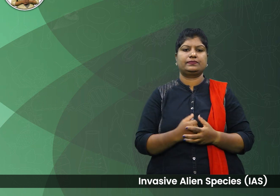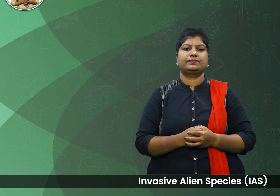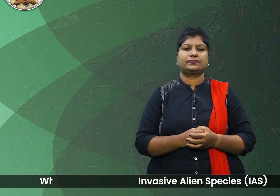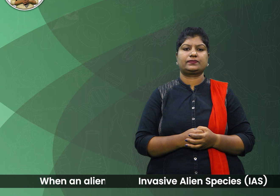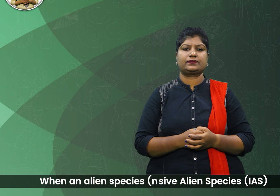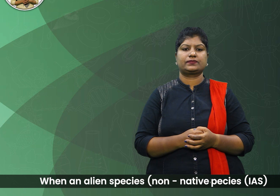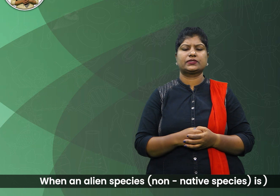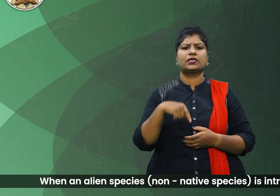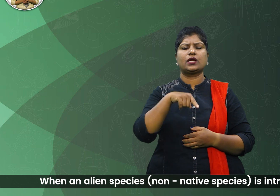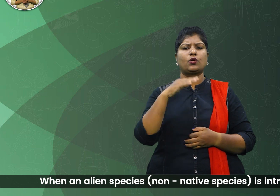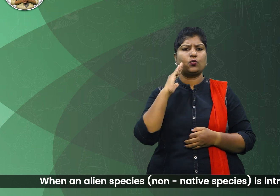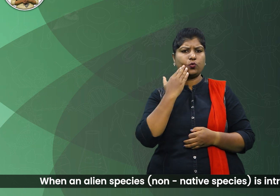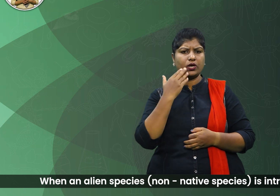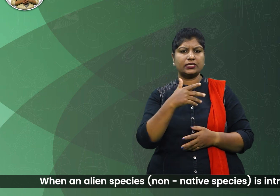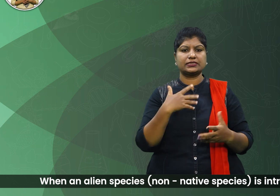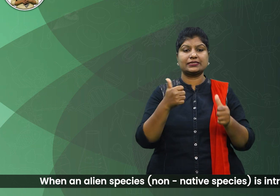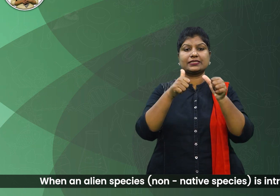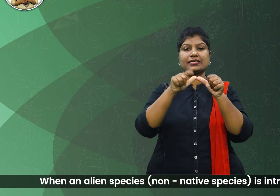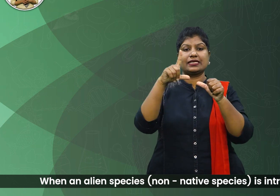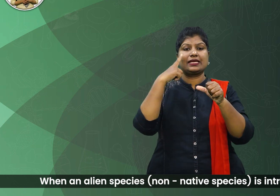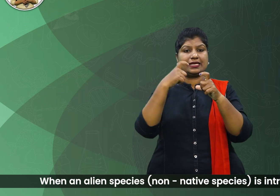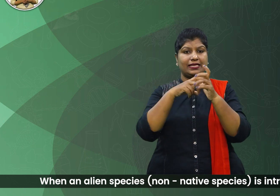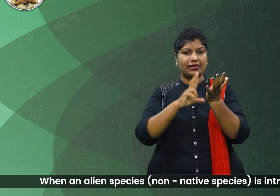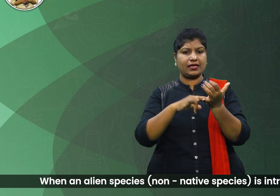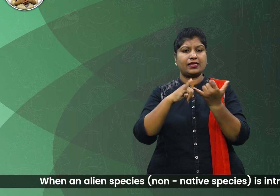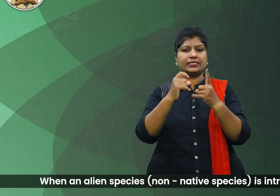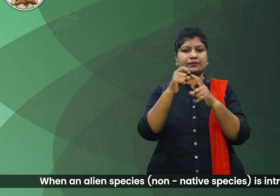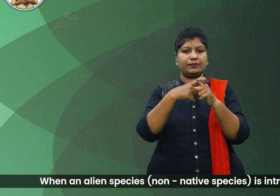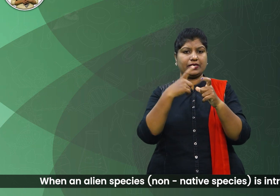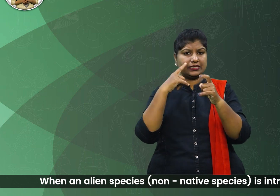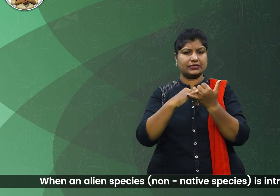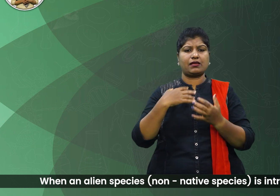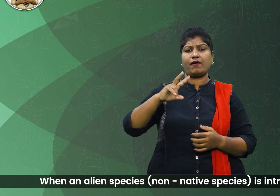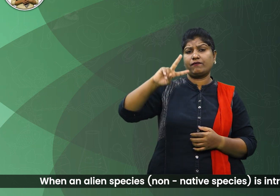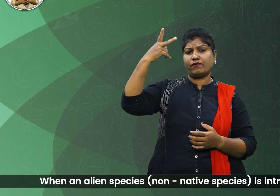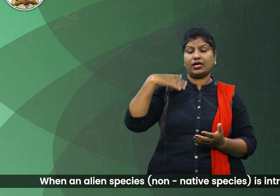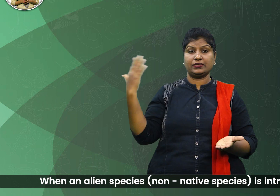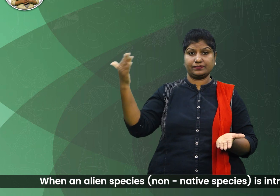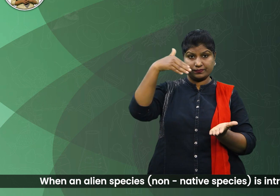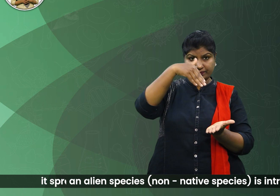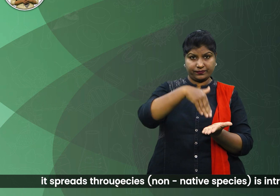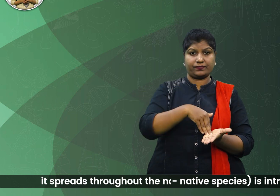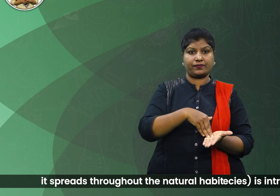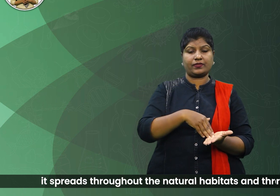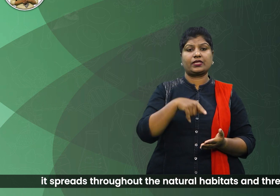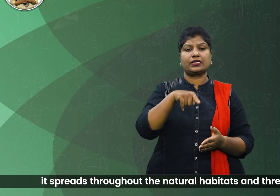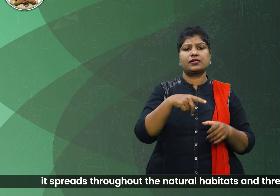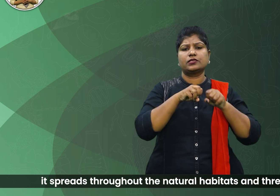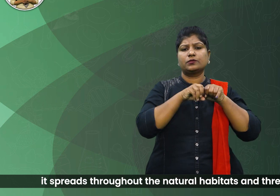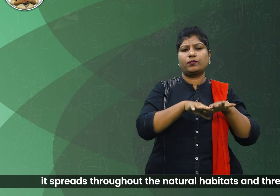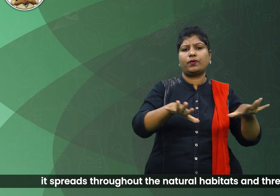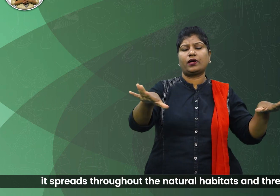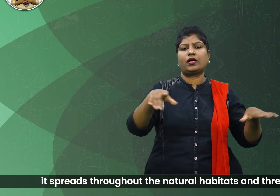When an alien species is introduced or invades, it spreads